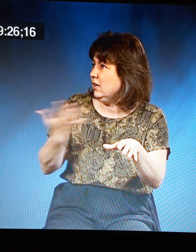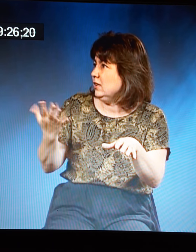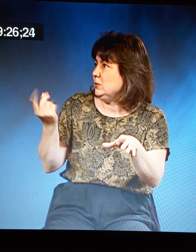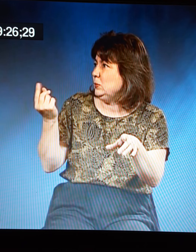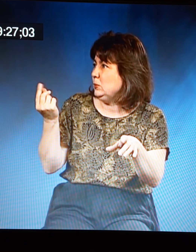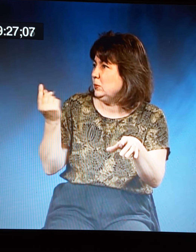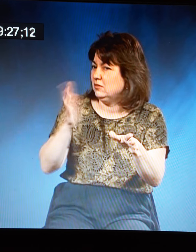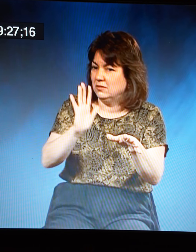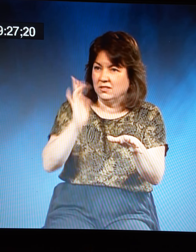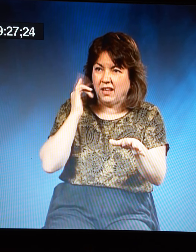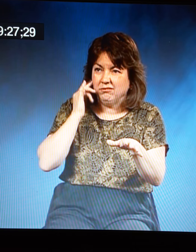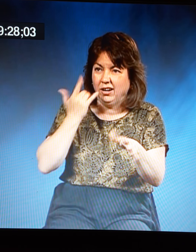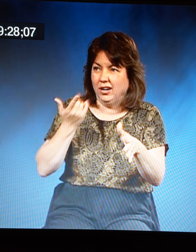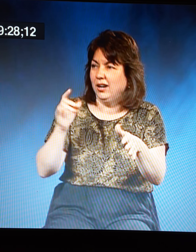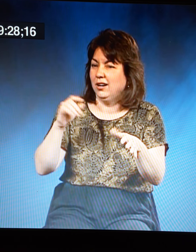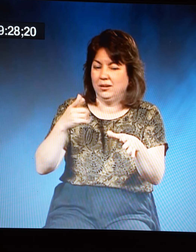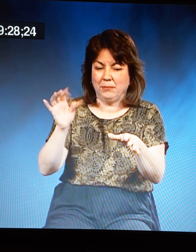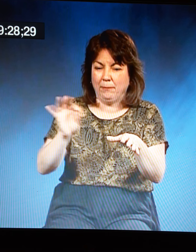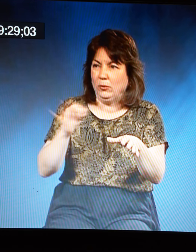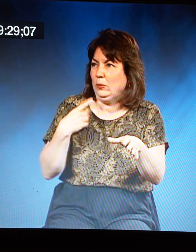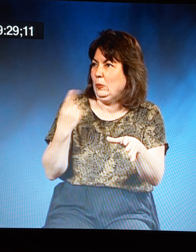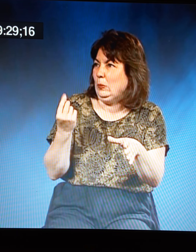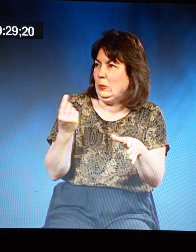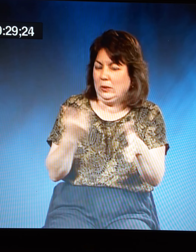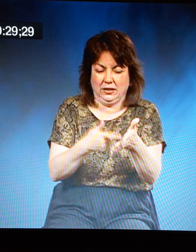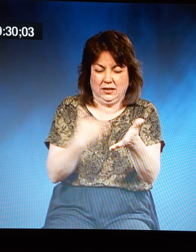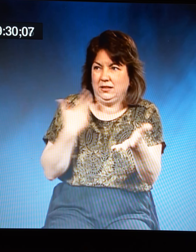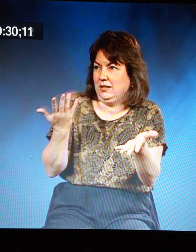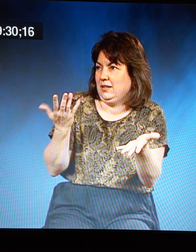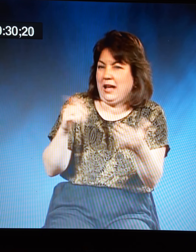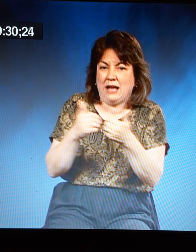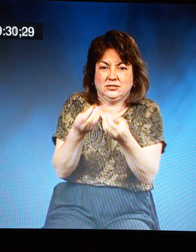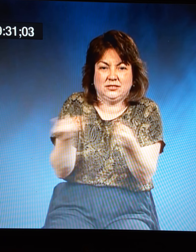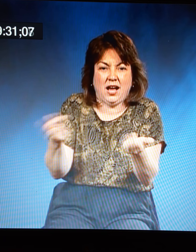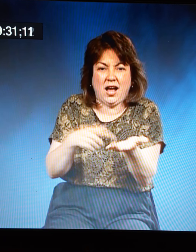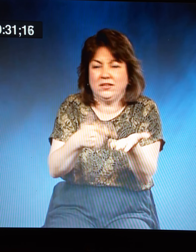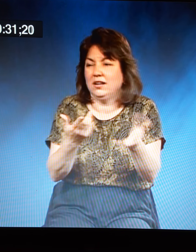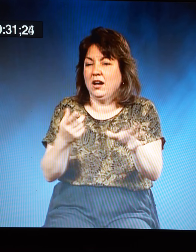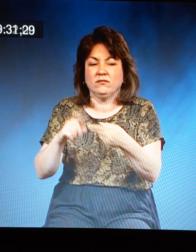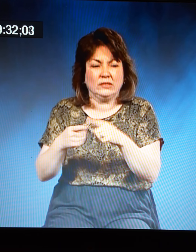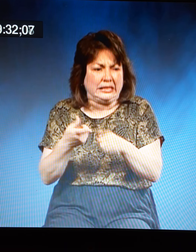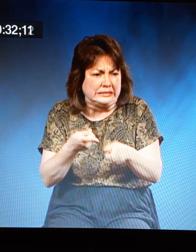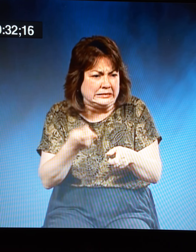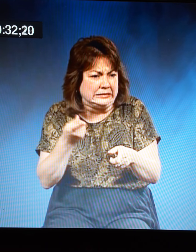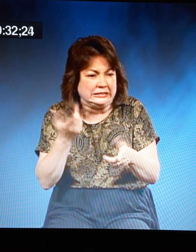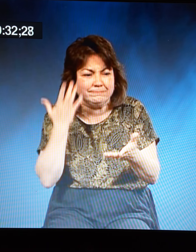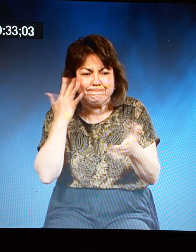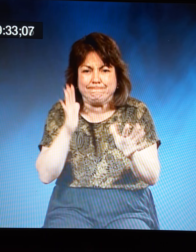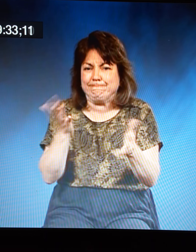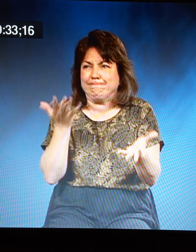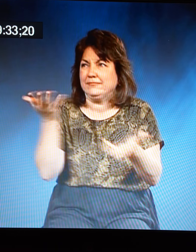Finally, my friend came home and I asked her what to do. I said, well, you're from California. Do you know what to do